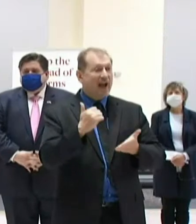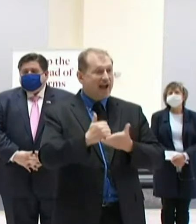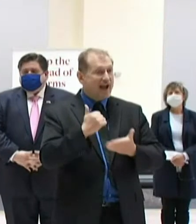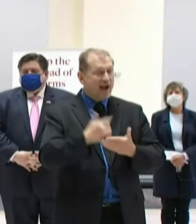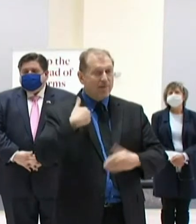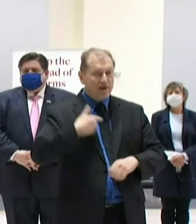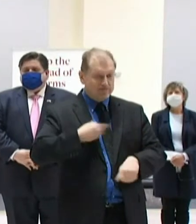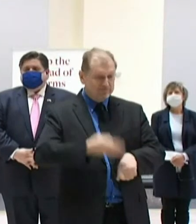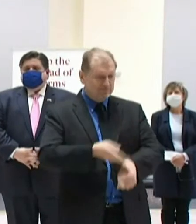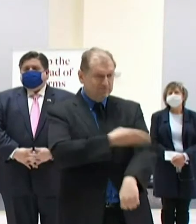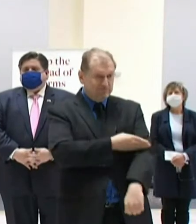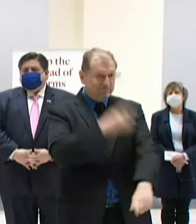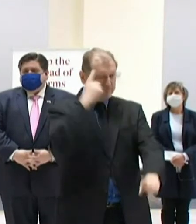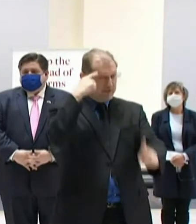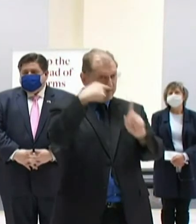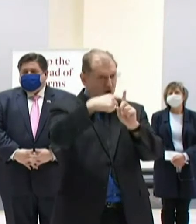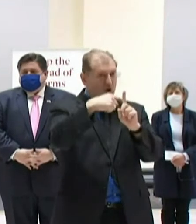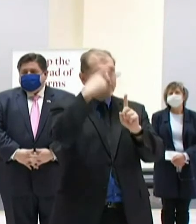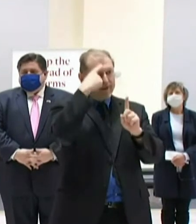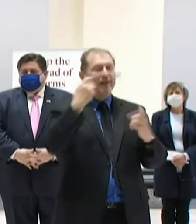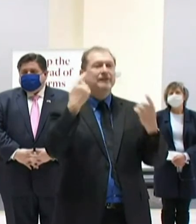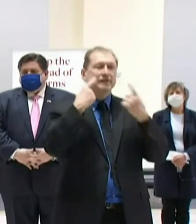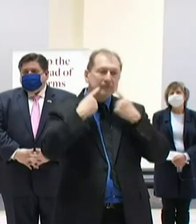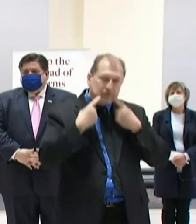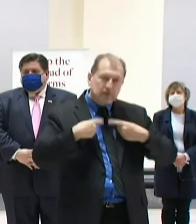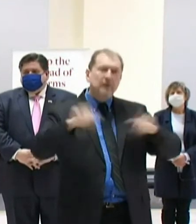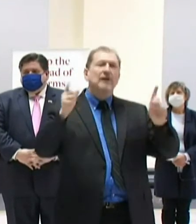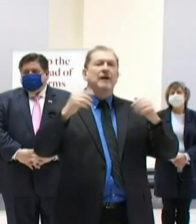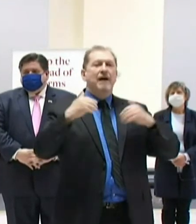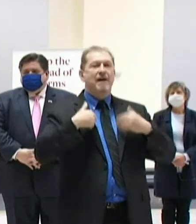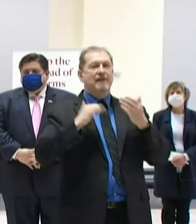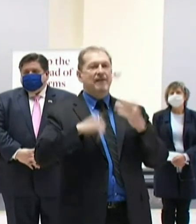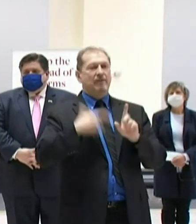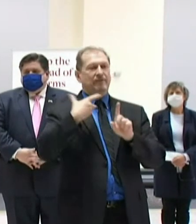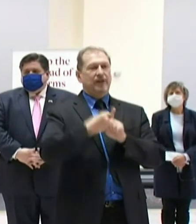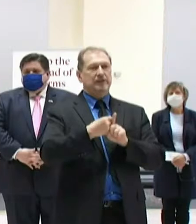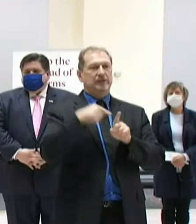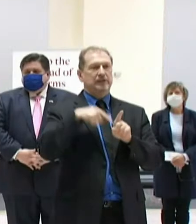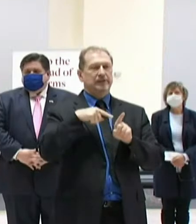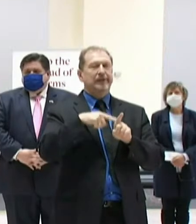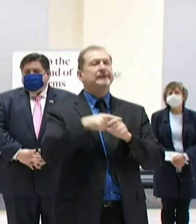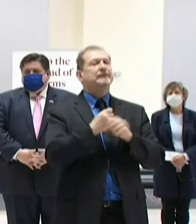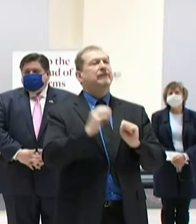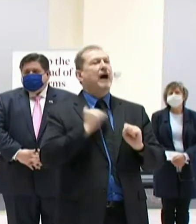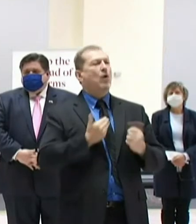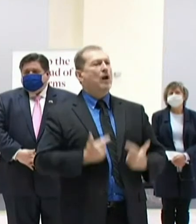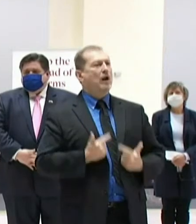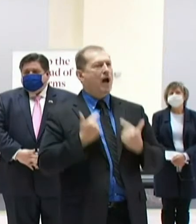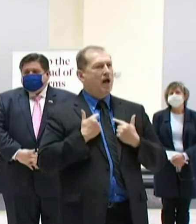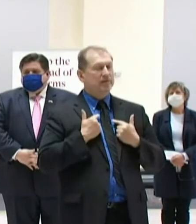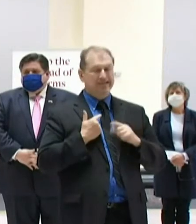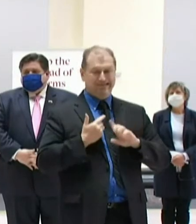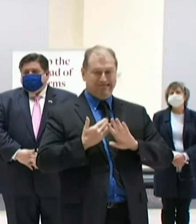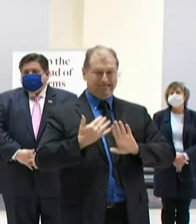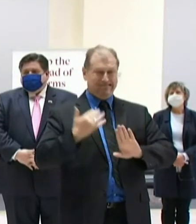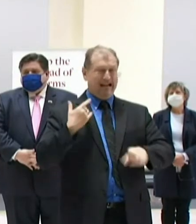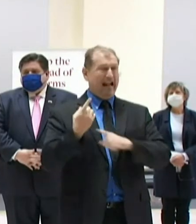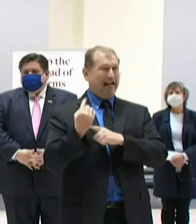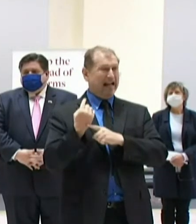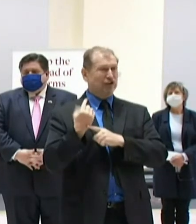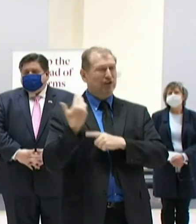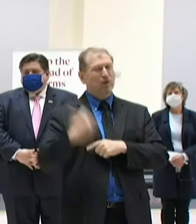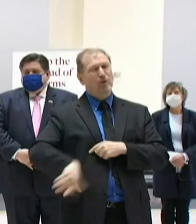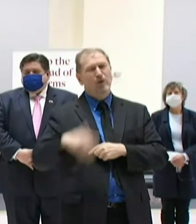fears into hopes is the availability of this life-saving vaccine. We've come a long way since those early dark days